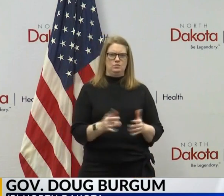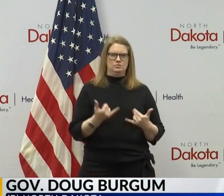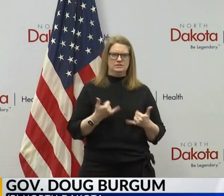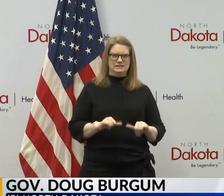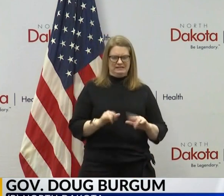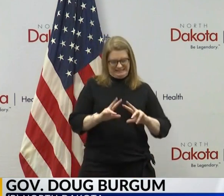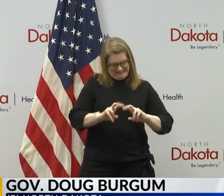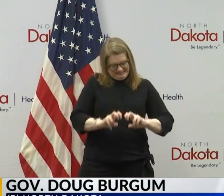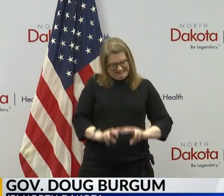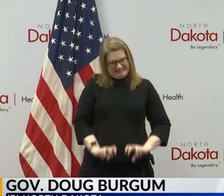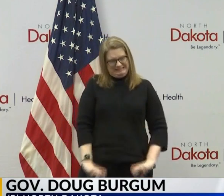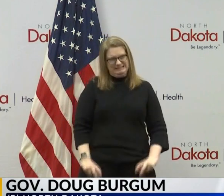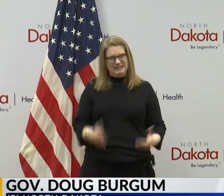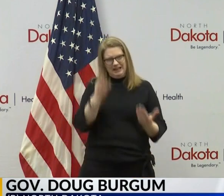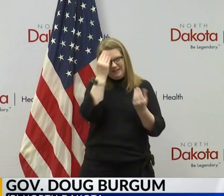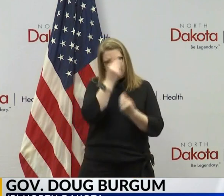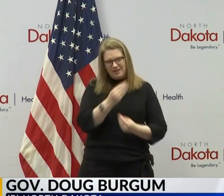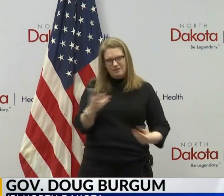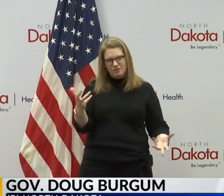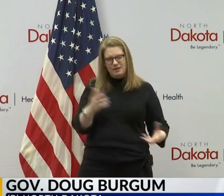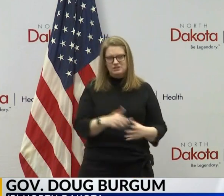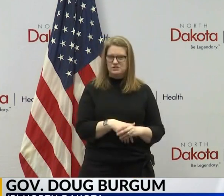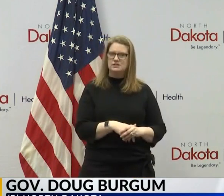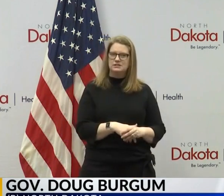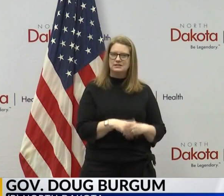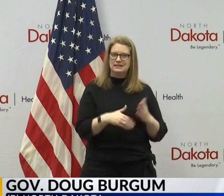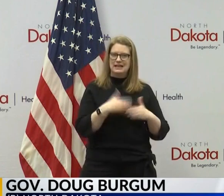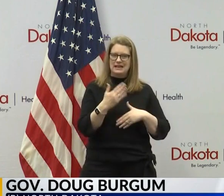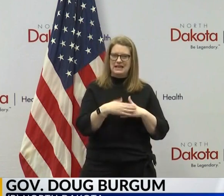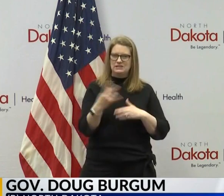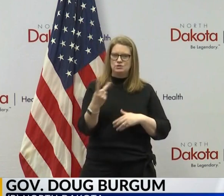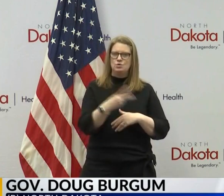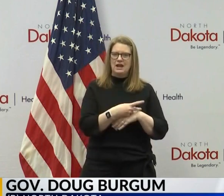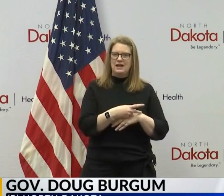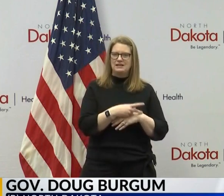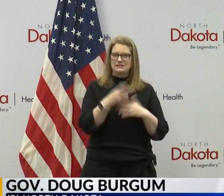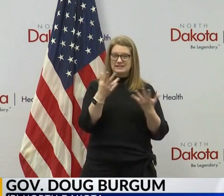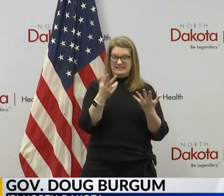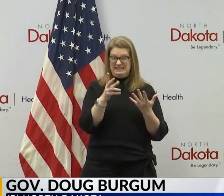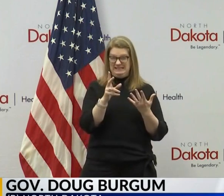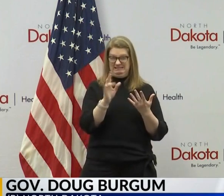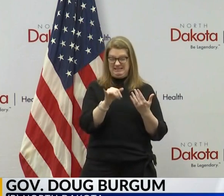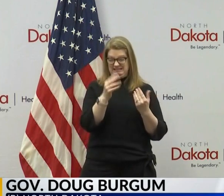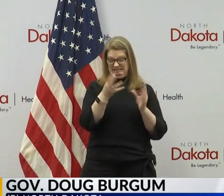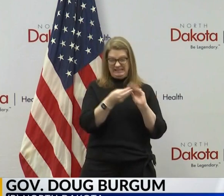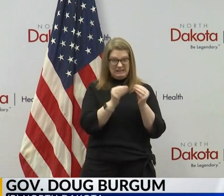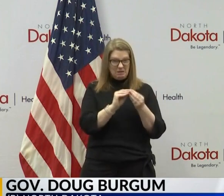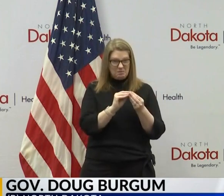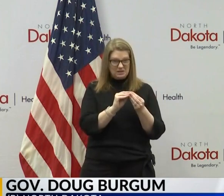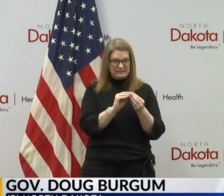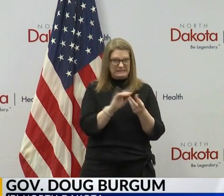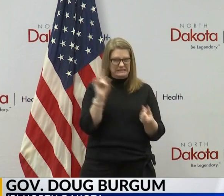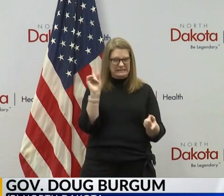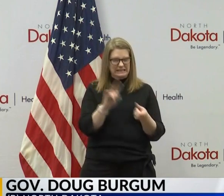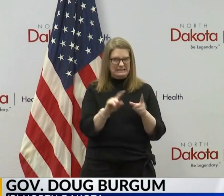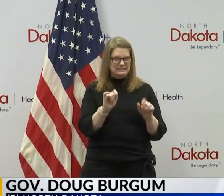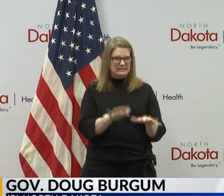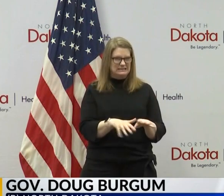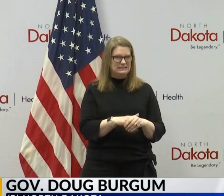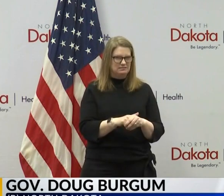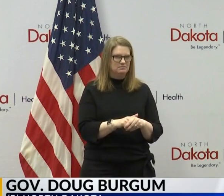data every day. But the data is going to be a little light the next 2 days because we probably had less testing occur